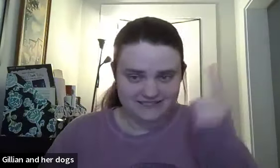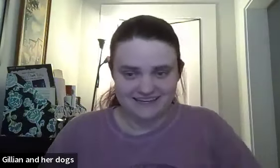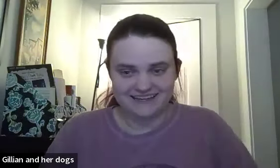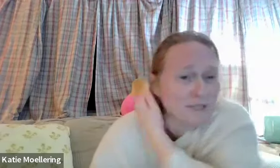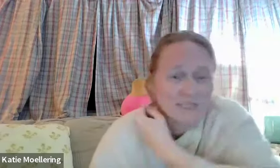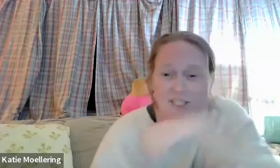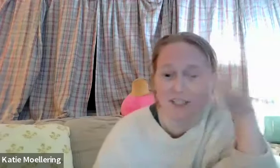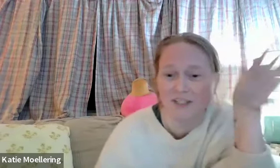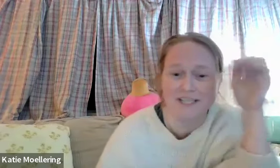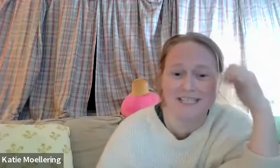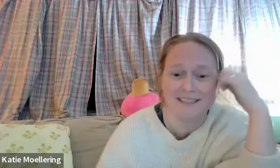to say. am cross stitching. You're crazy.